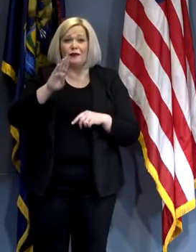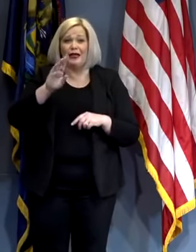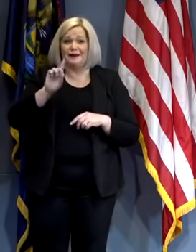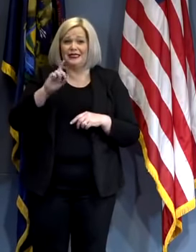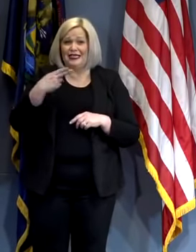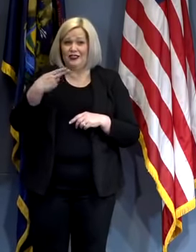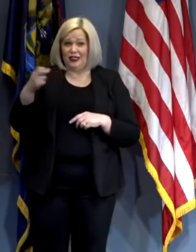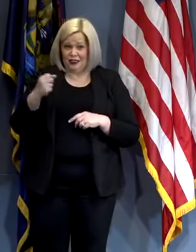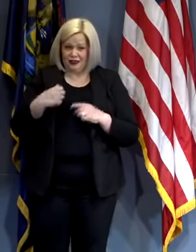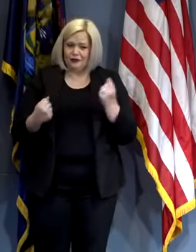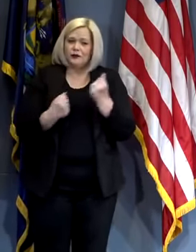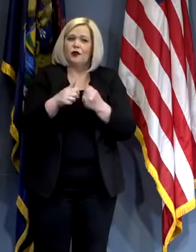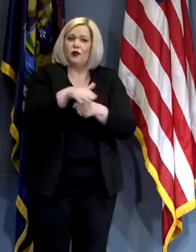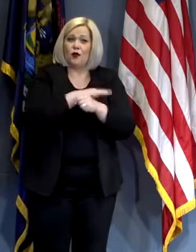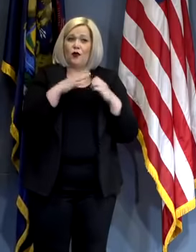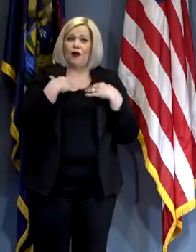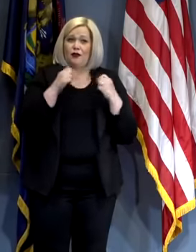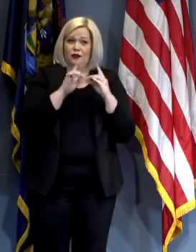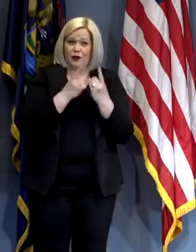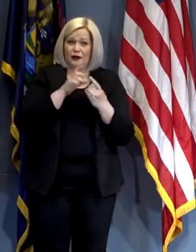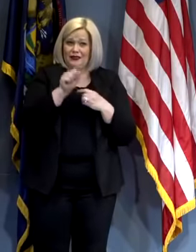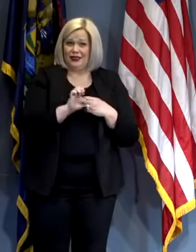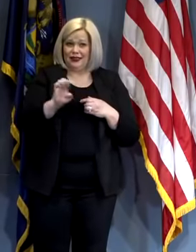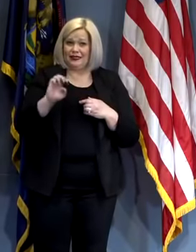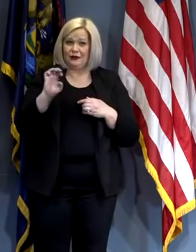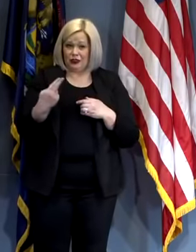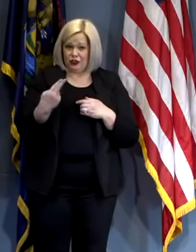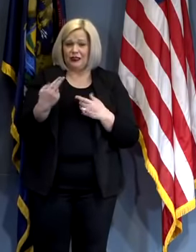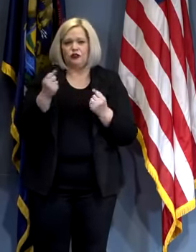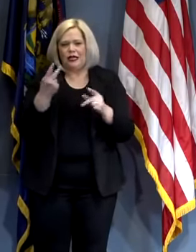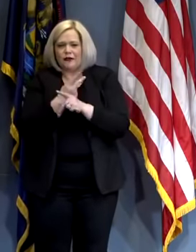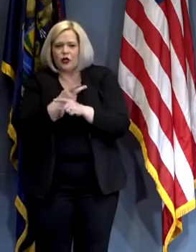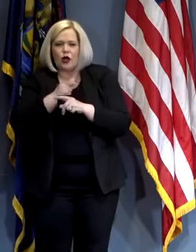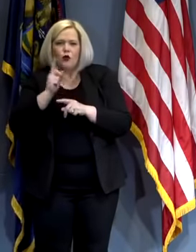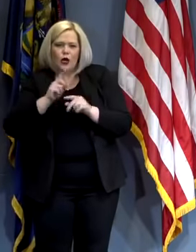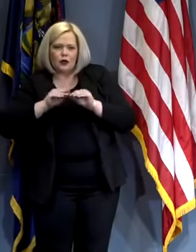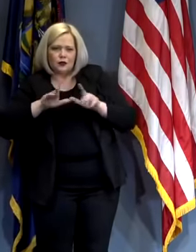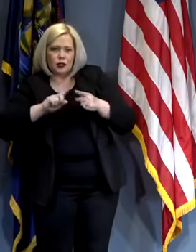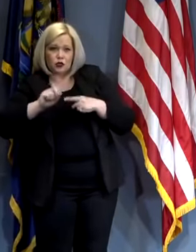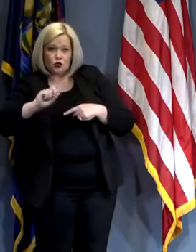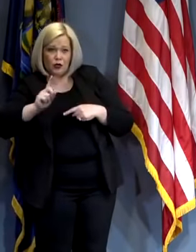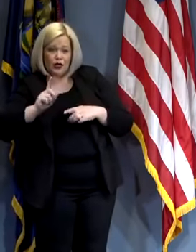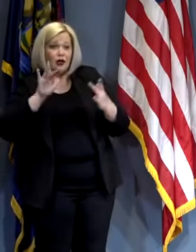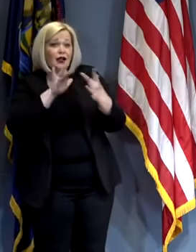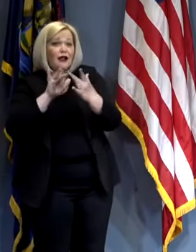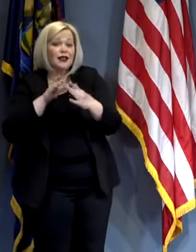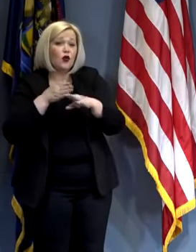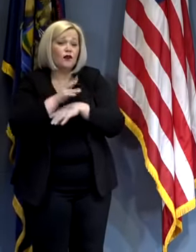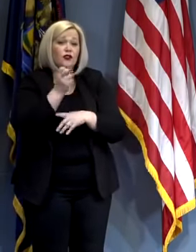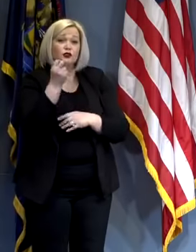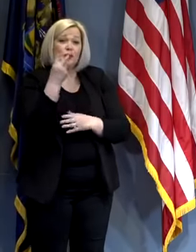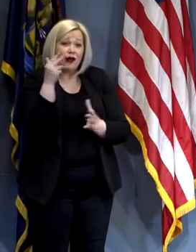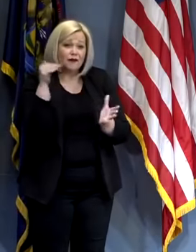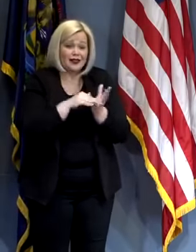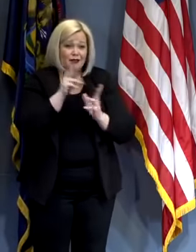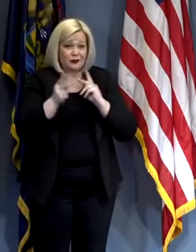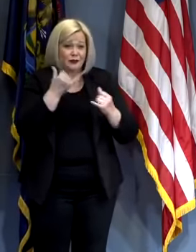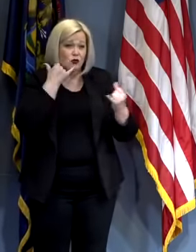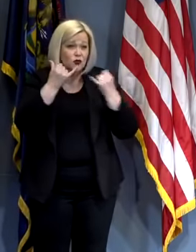have been supporting local health departments in Southeast Michigan with this work, contacting over 12,000 people so